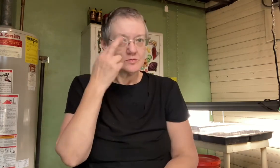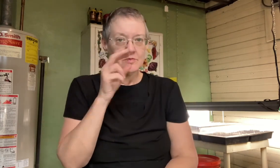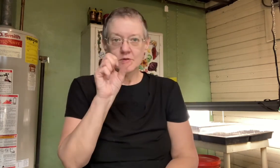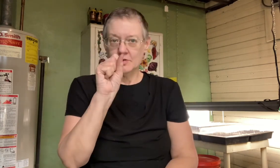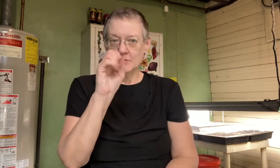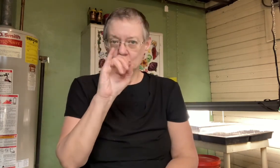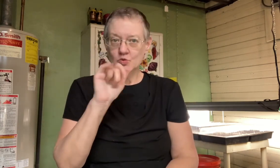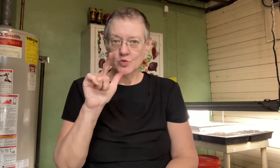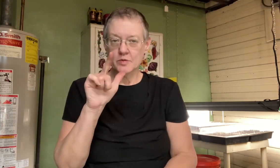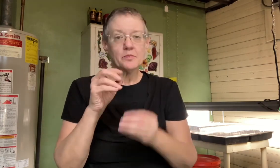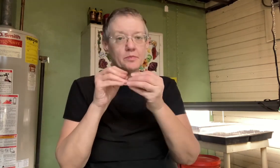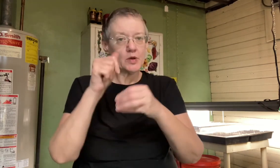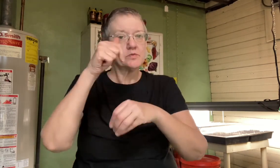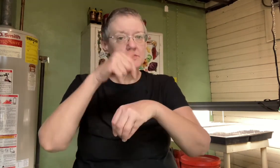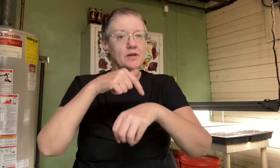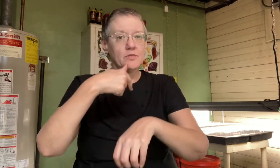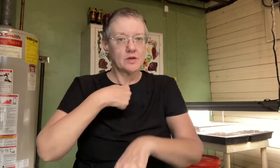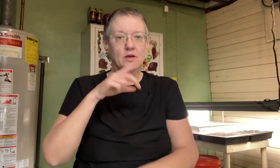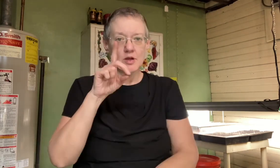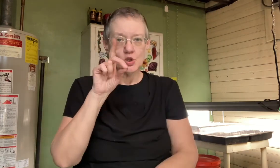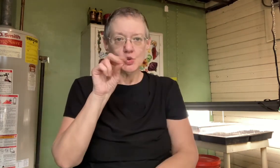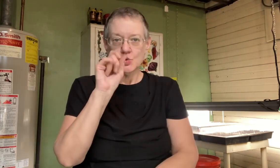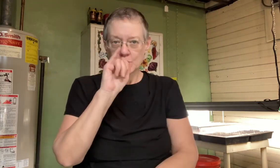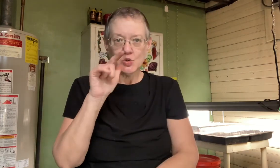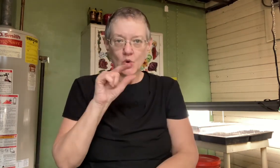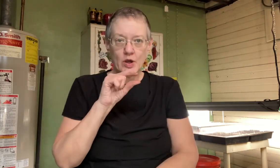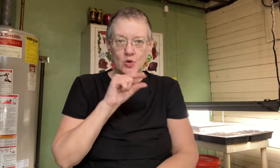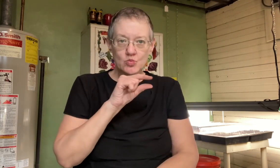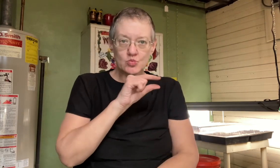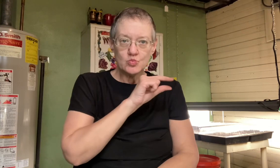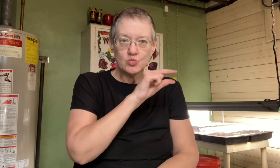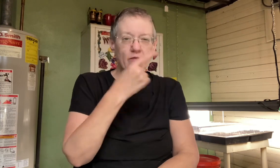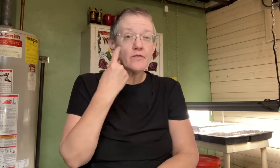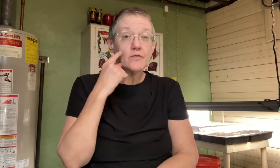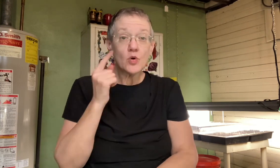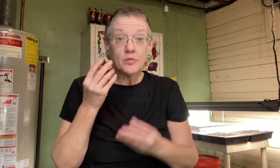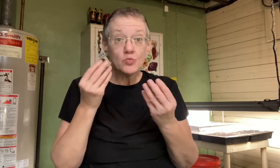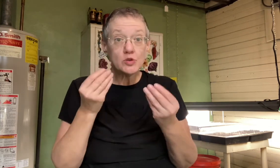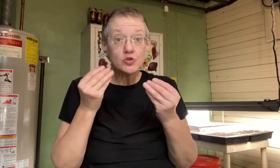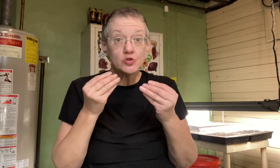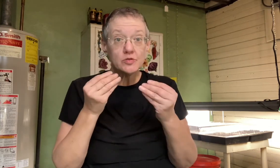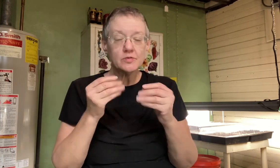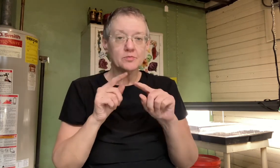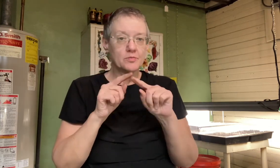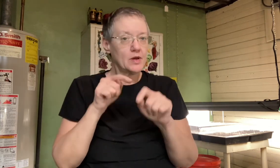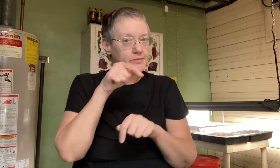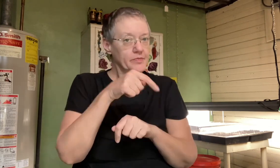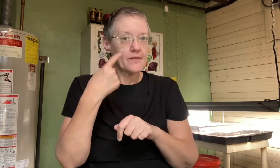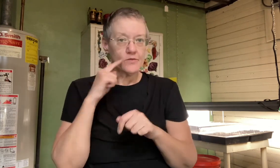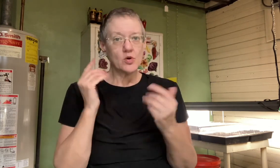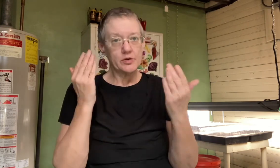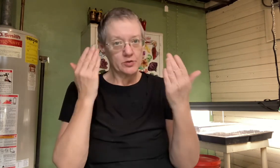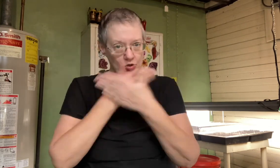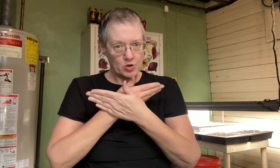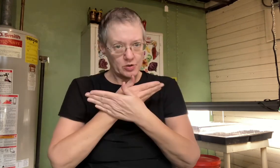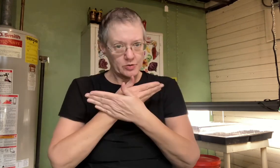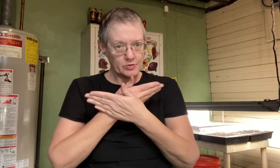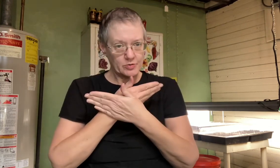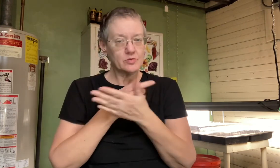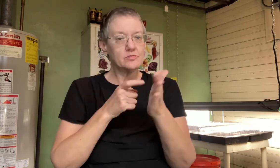dark, and that's the reason I covered the seeds with soil. Most of the time that is what I do. Mostly I do it for moisture,